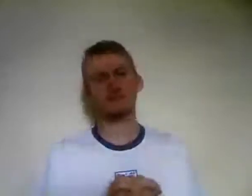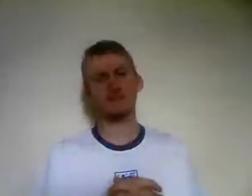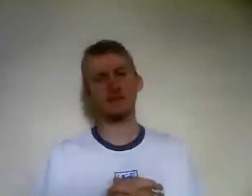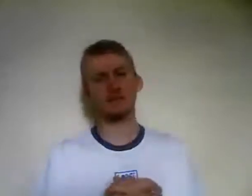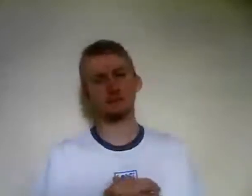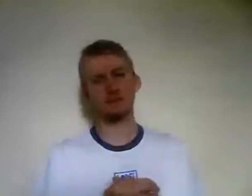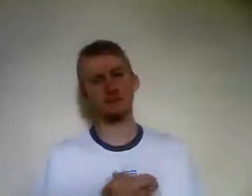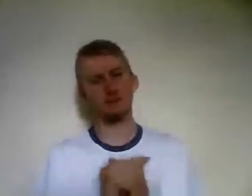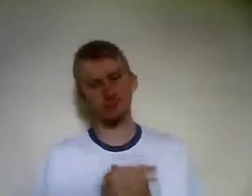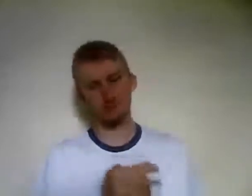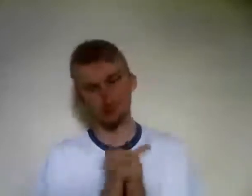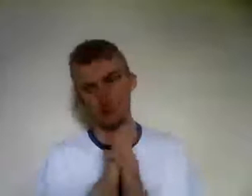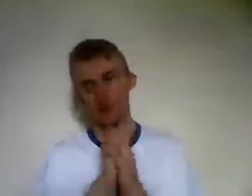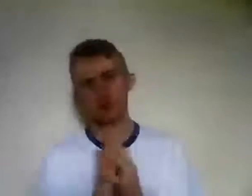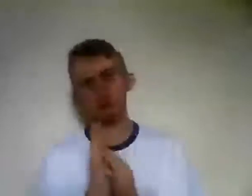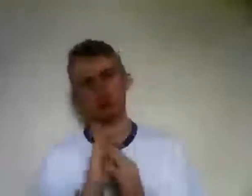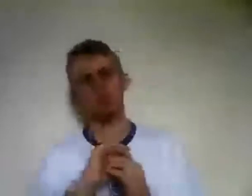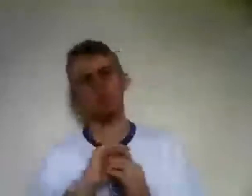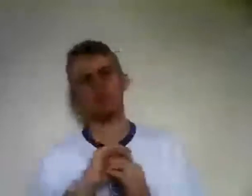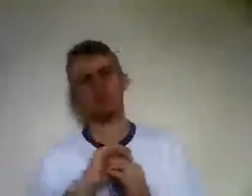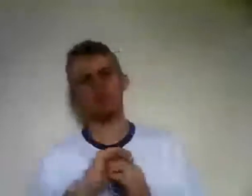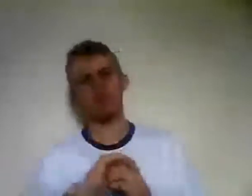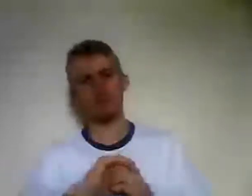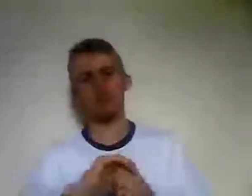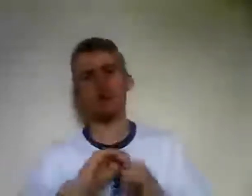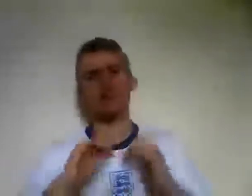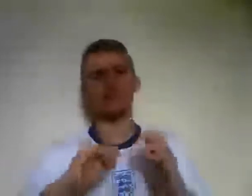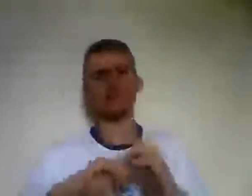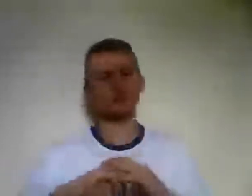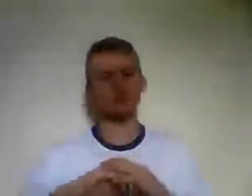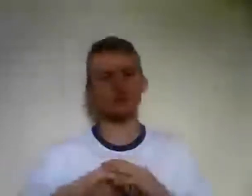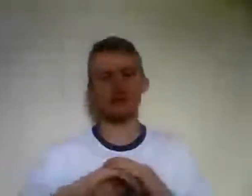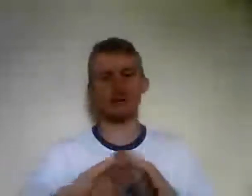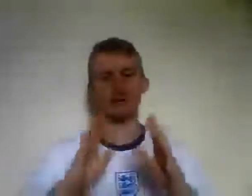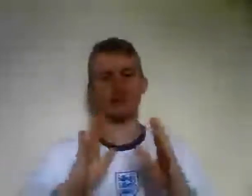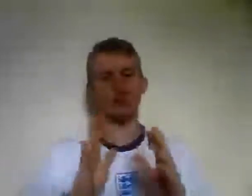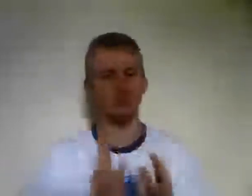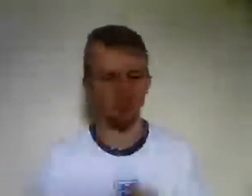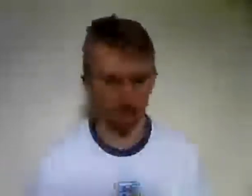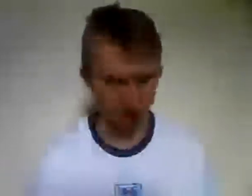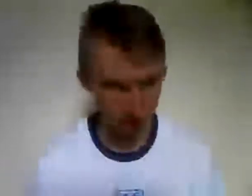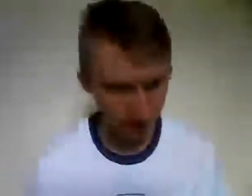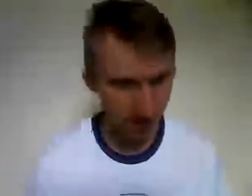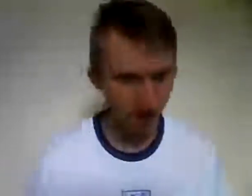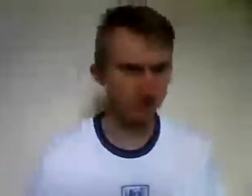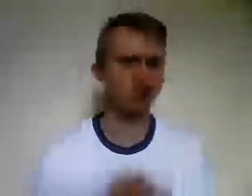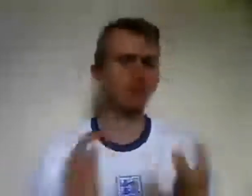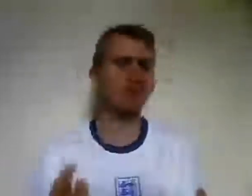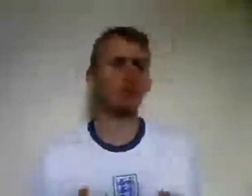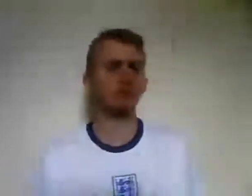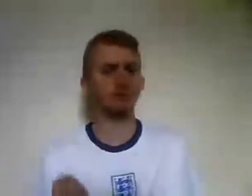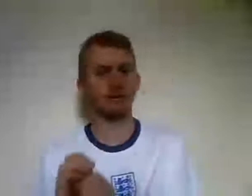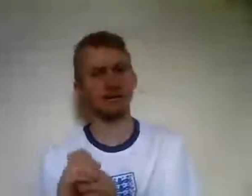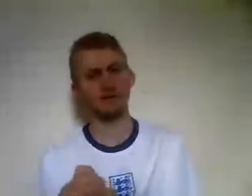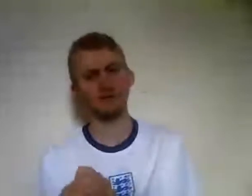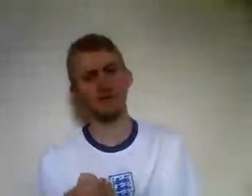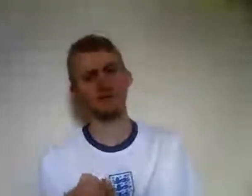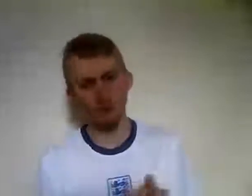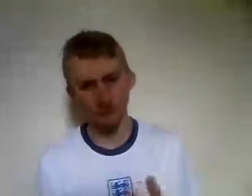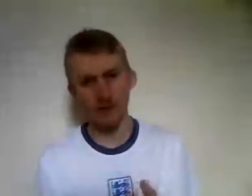Premier Division of the Southern League by winning the division with 84 points. That was 12 points clear of second place